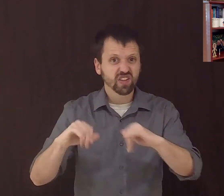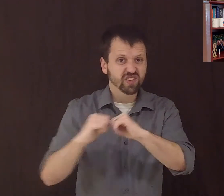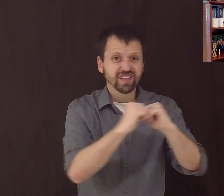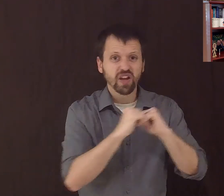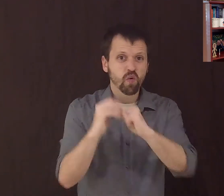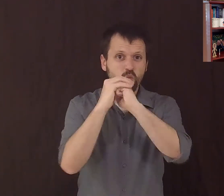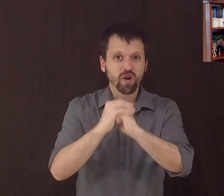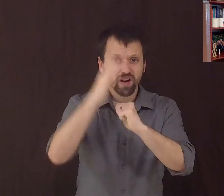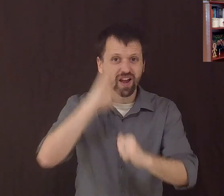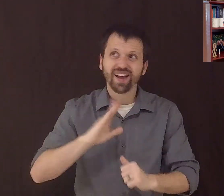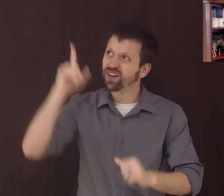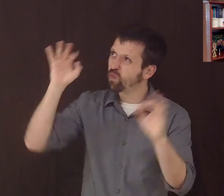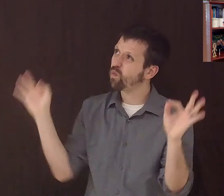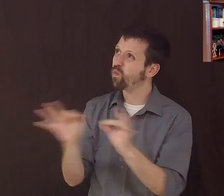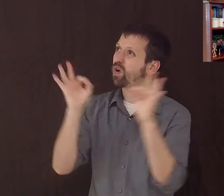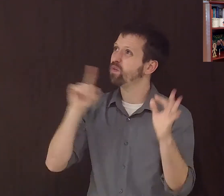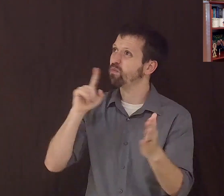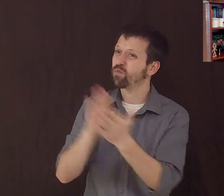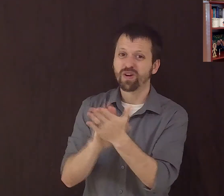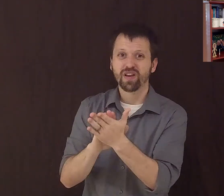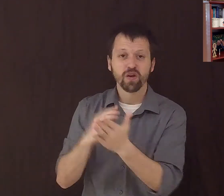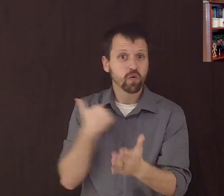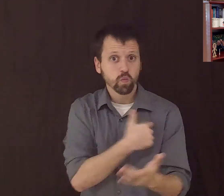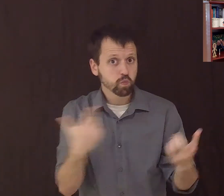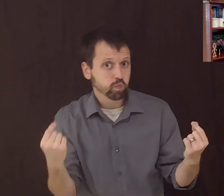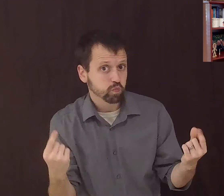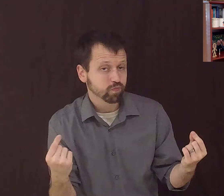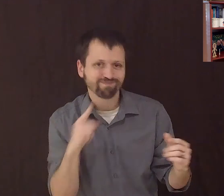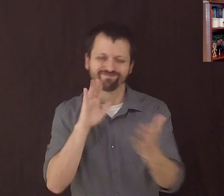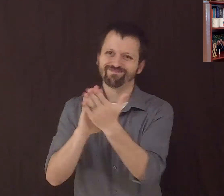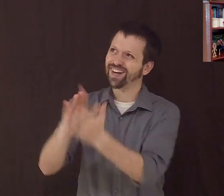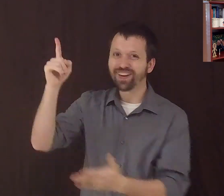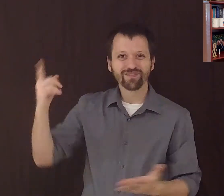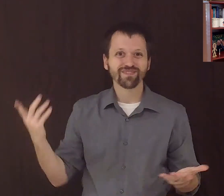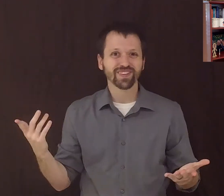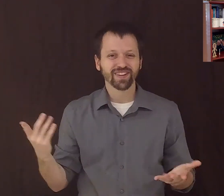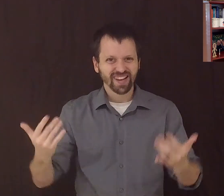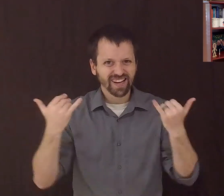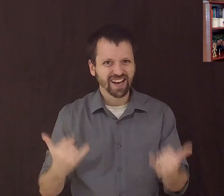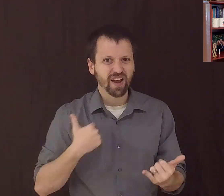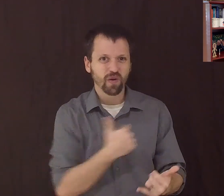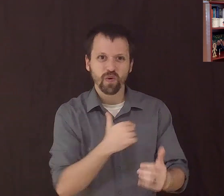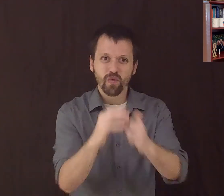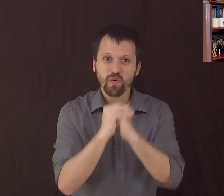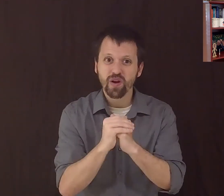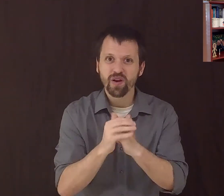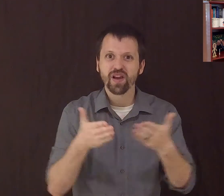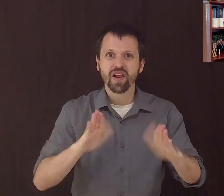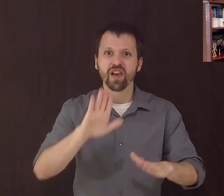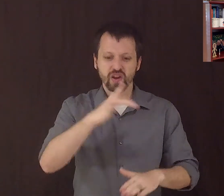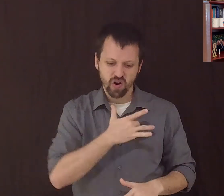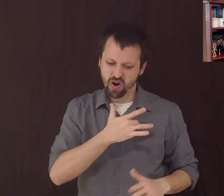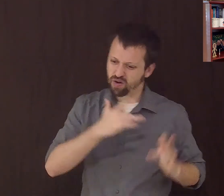praise, and that's what we're going to do. And so this morning, as we worship, I encourage you right now to allow your heart